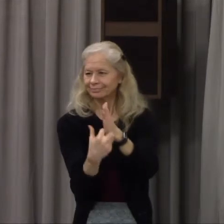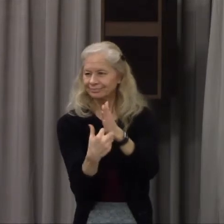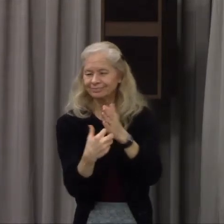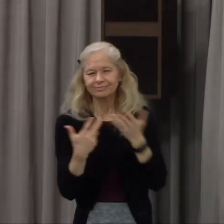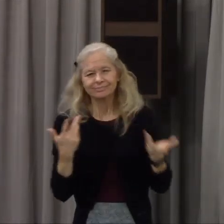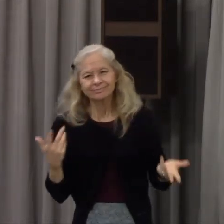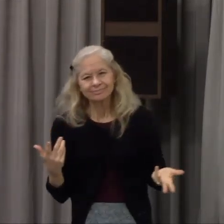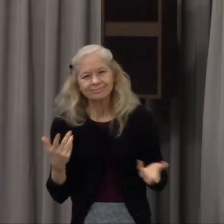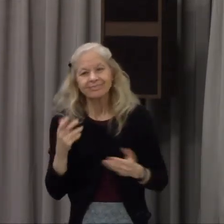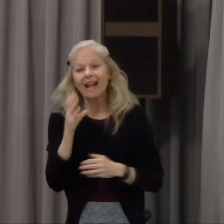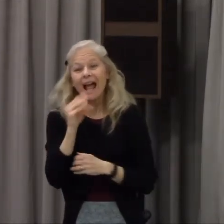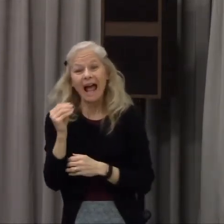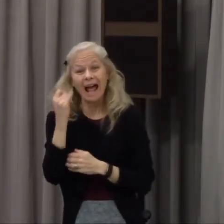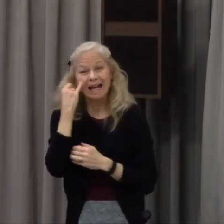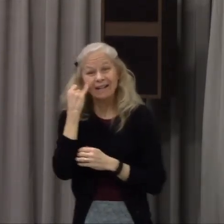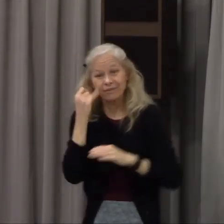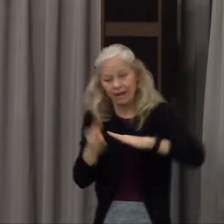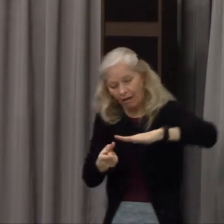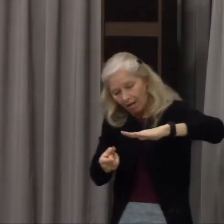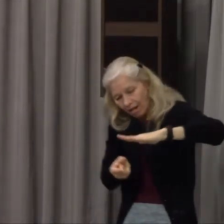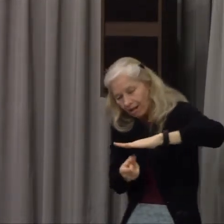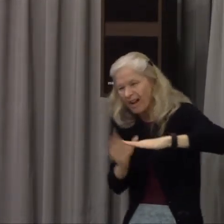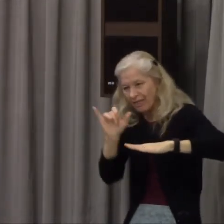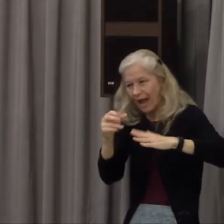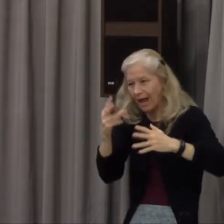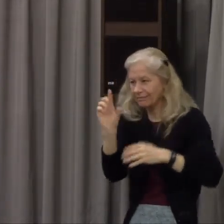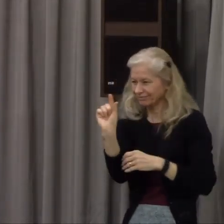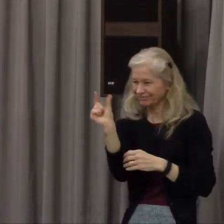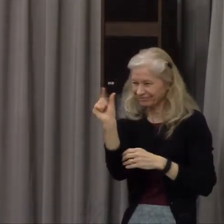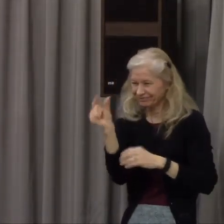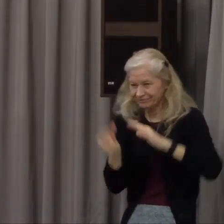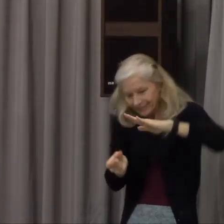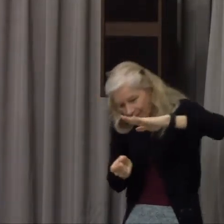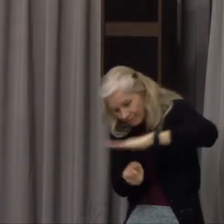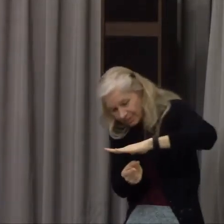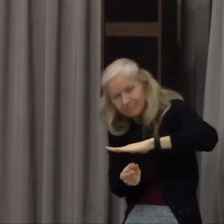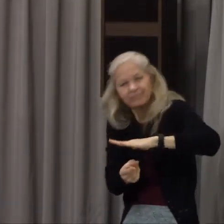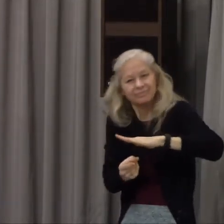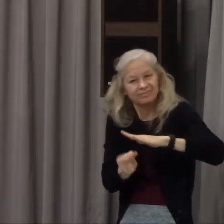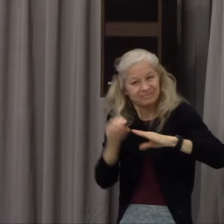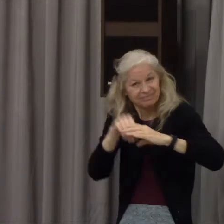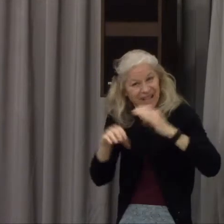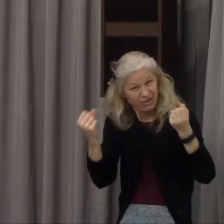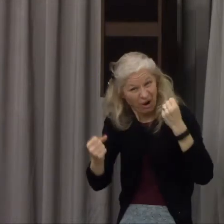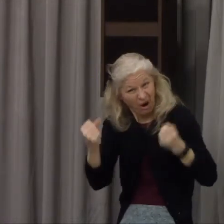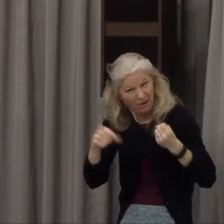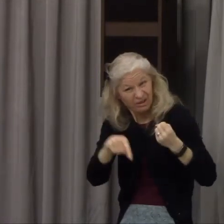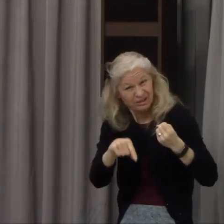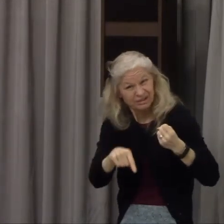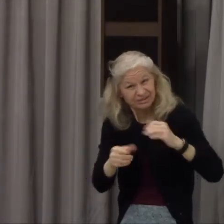about your insurance break, okay? Matter of fact, they may find reason to not have you as an insured